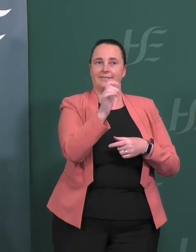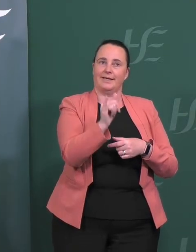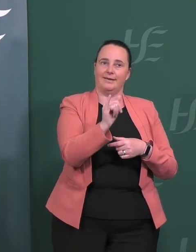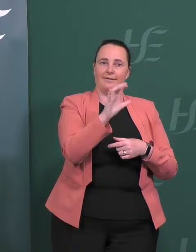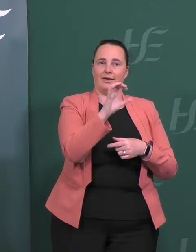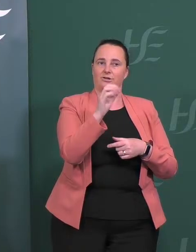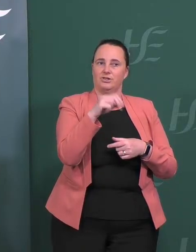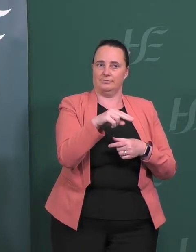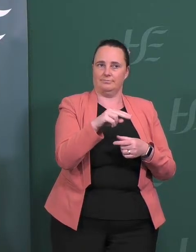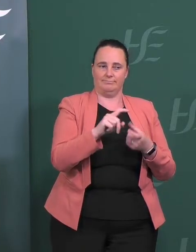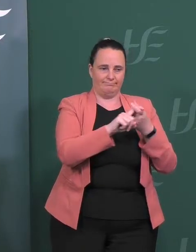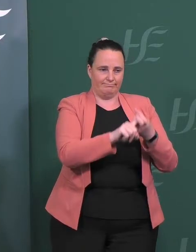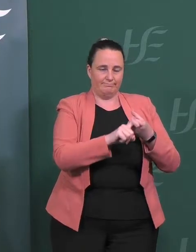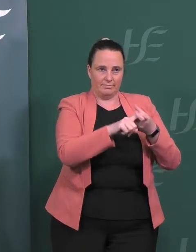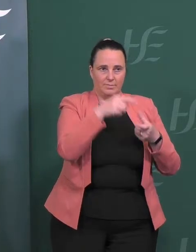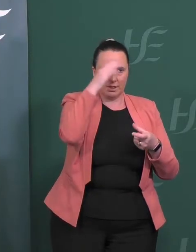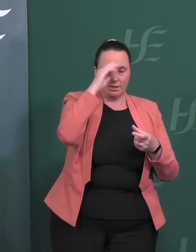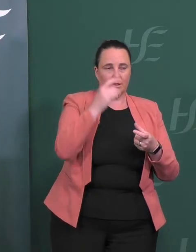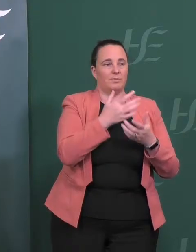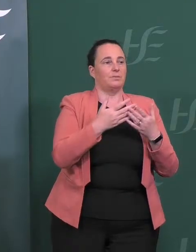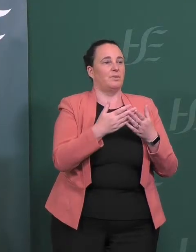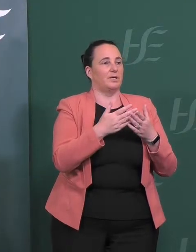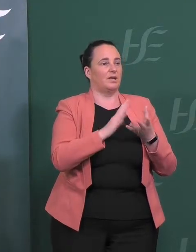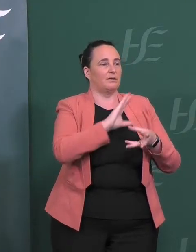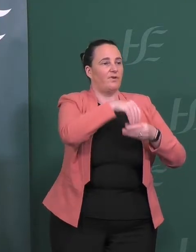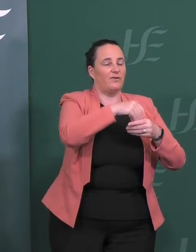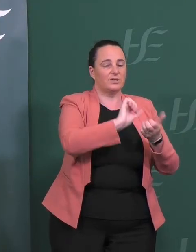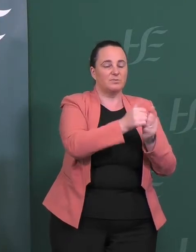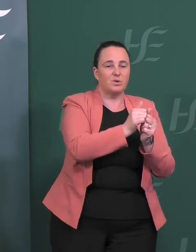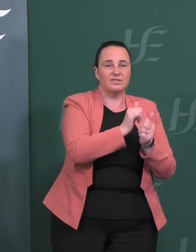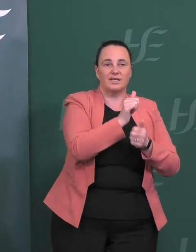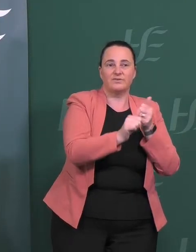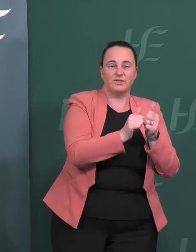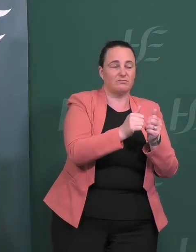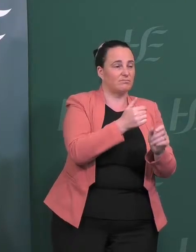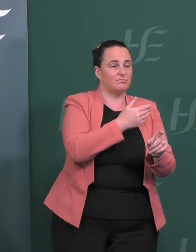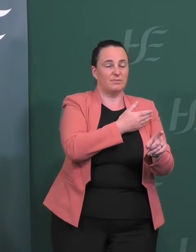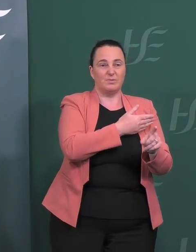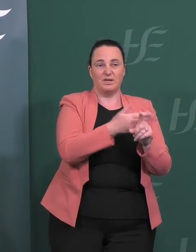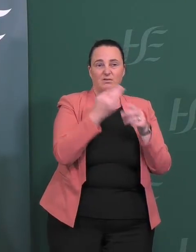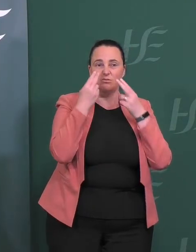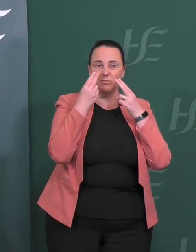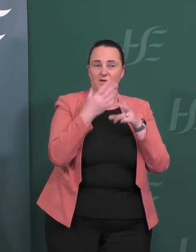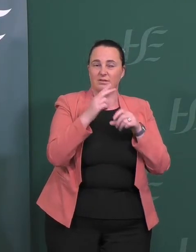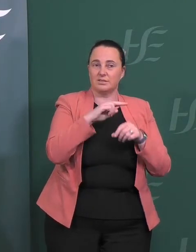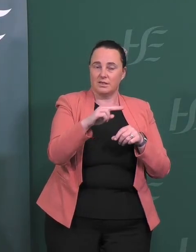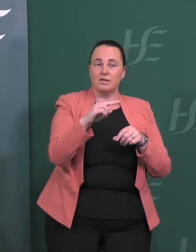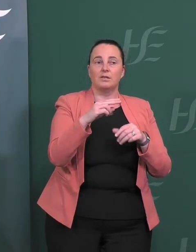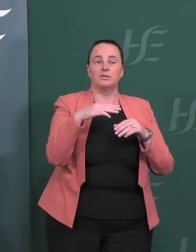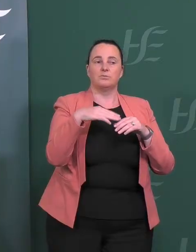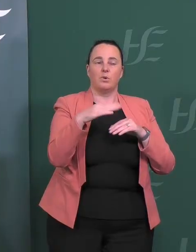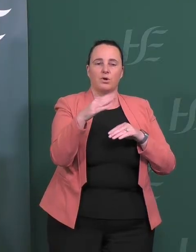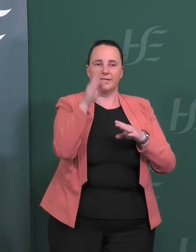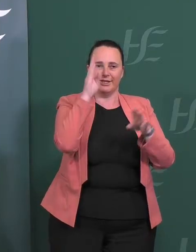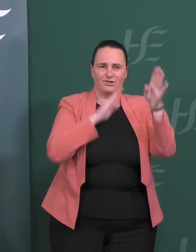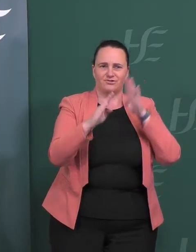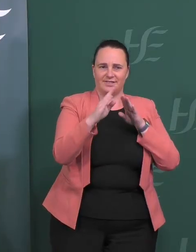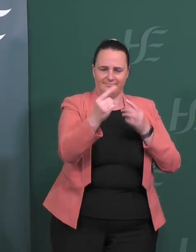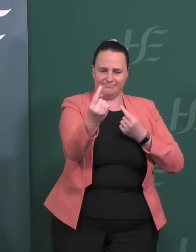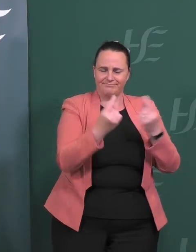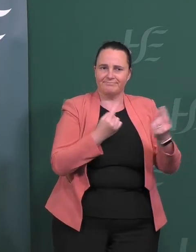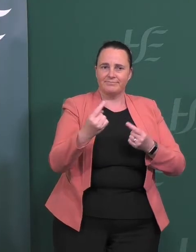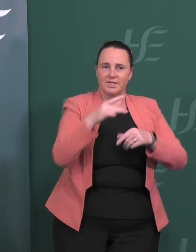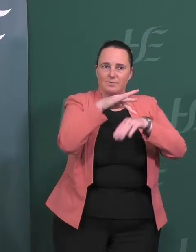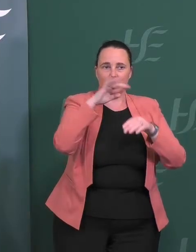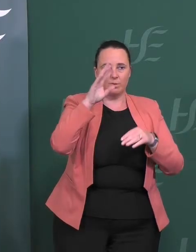cases engaging in activities and sporting activities that they might not normally engage in. So we're seeing more injuries coming as people are